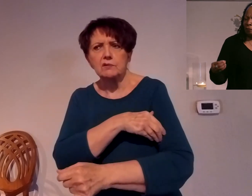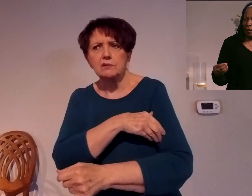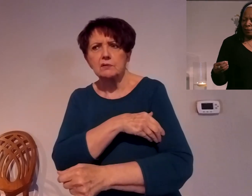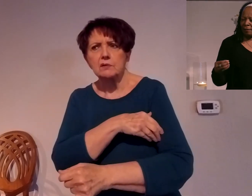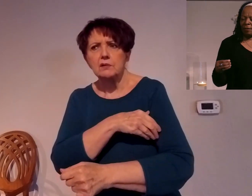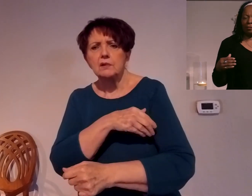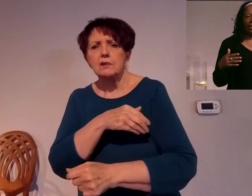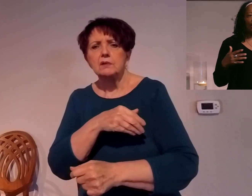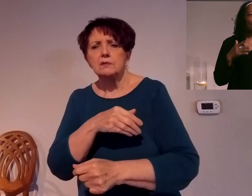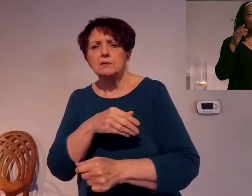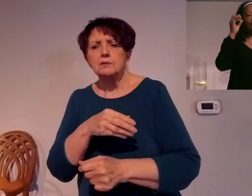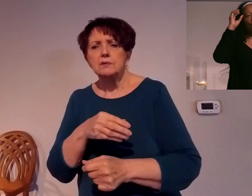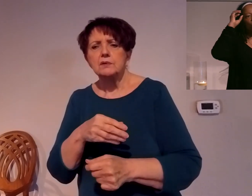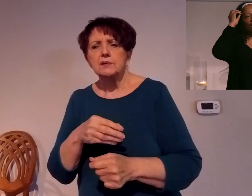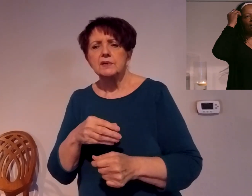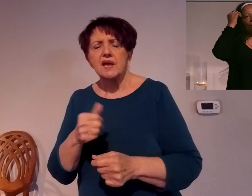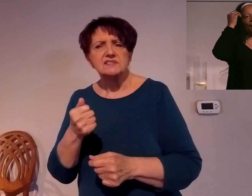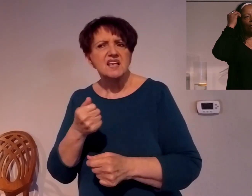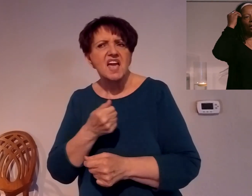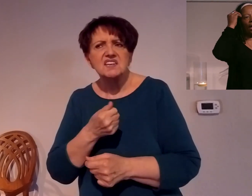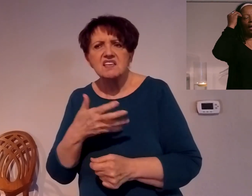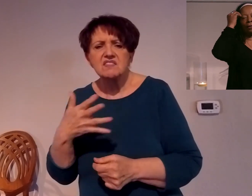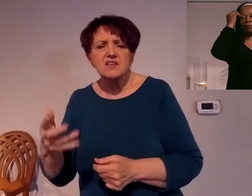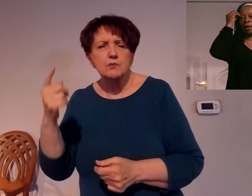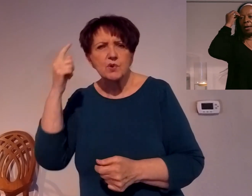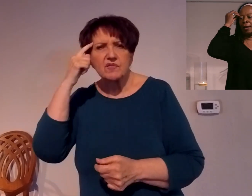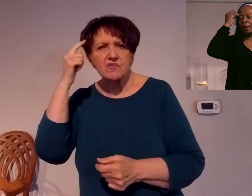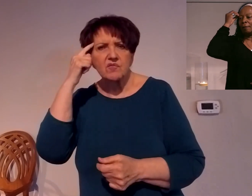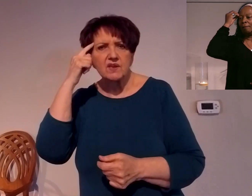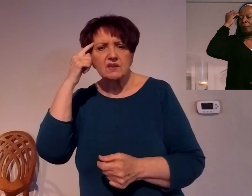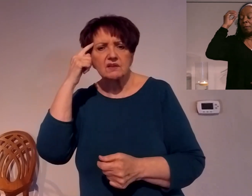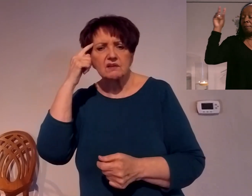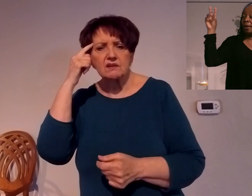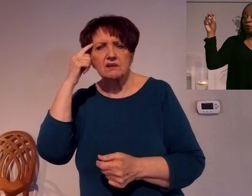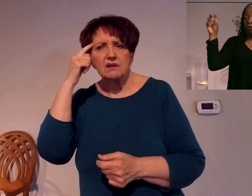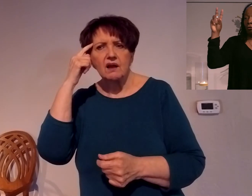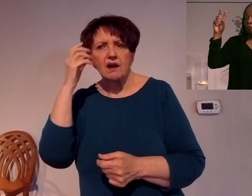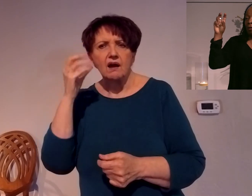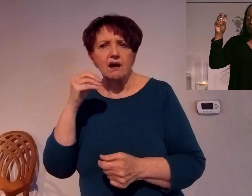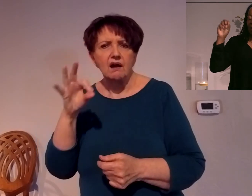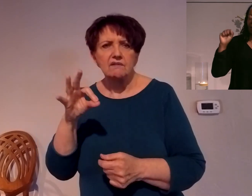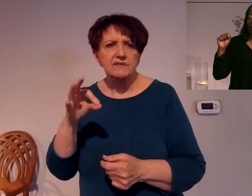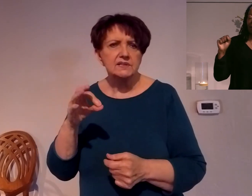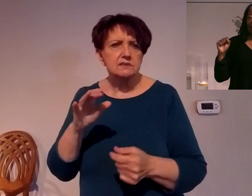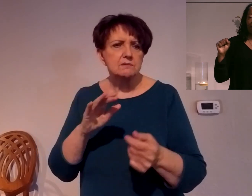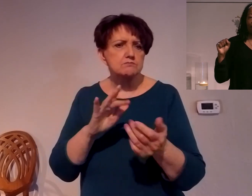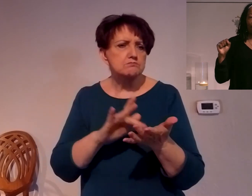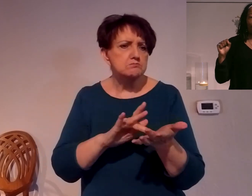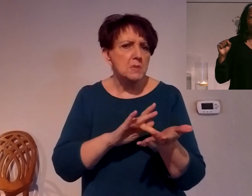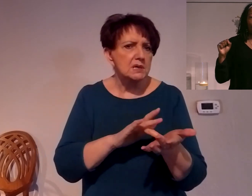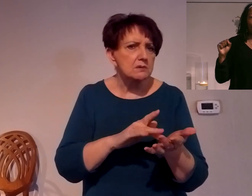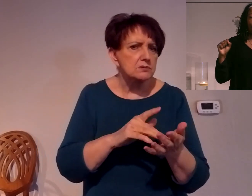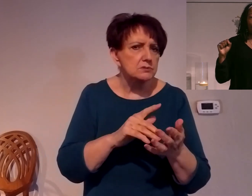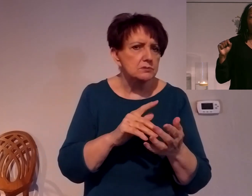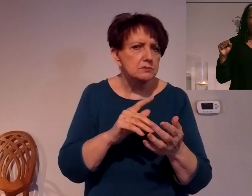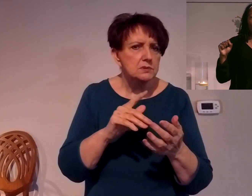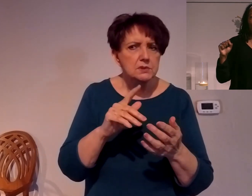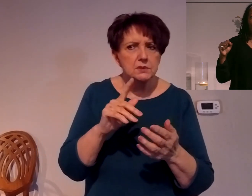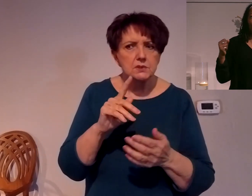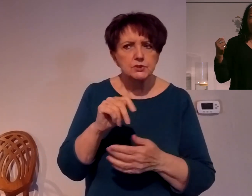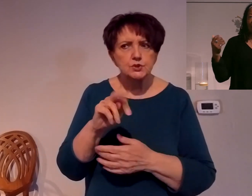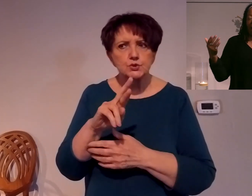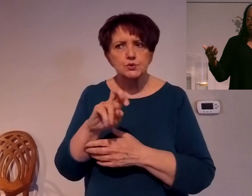as effective as anything we think about as a medical treatment.